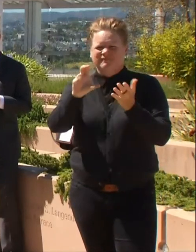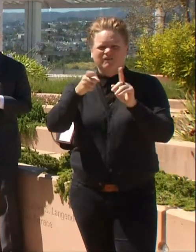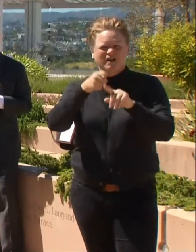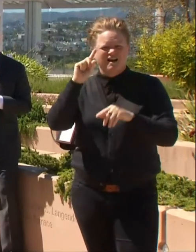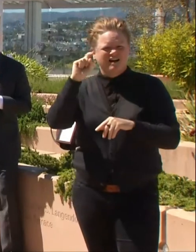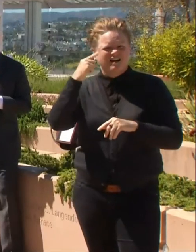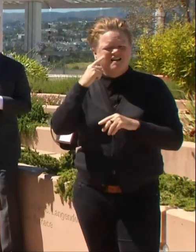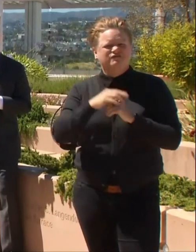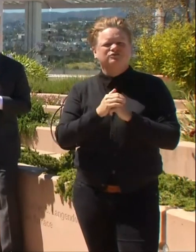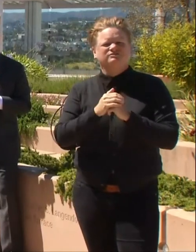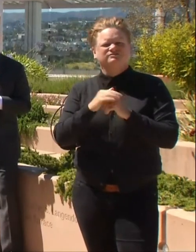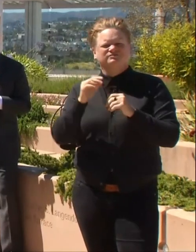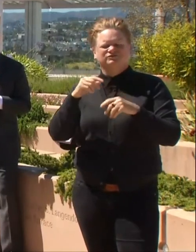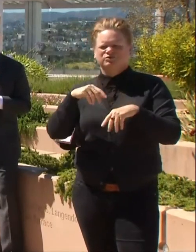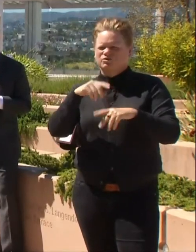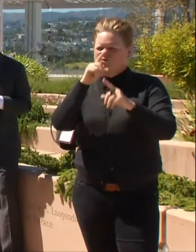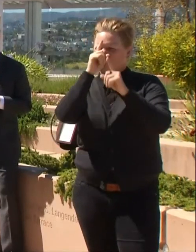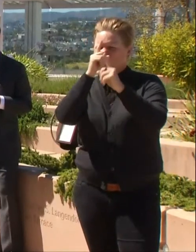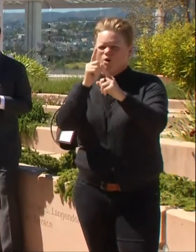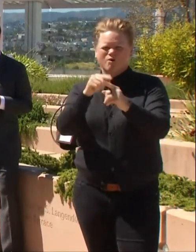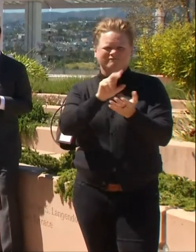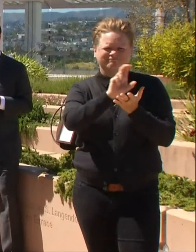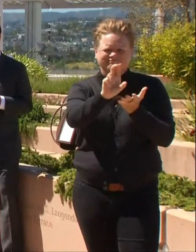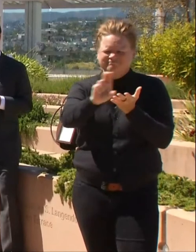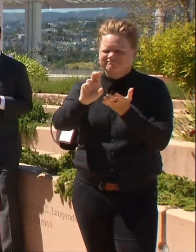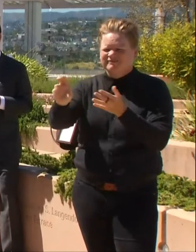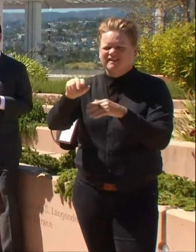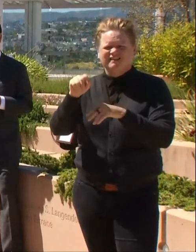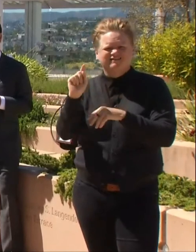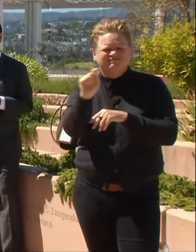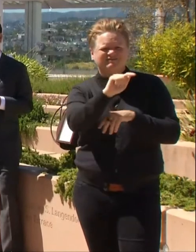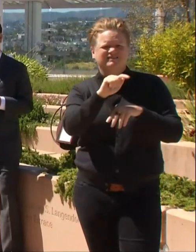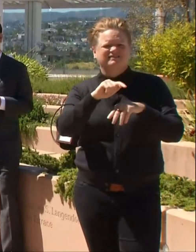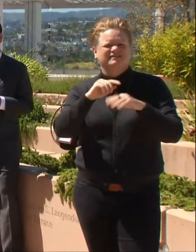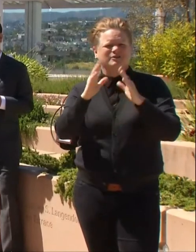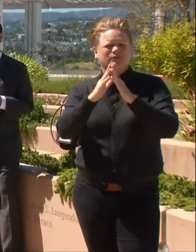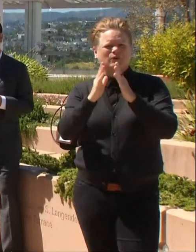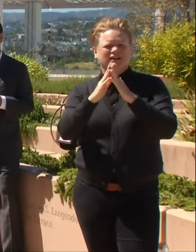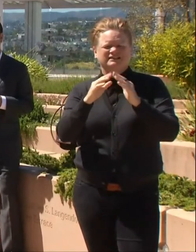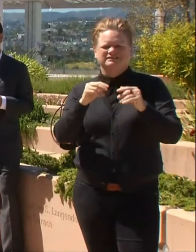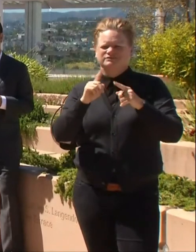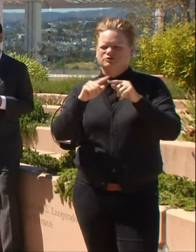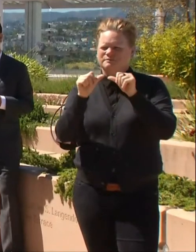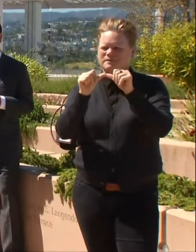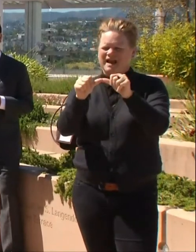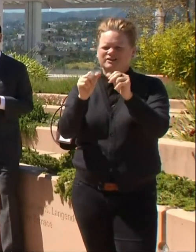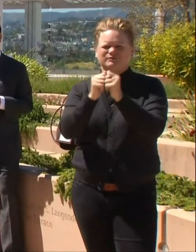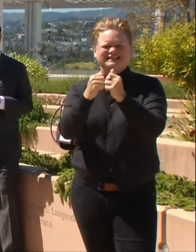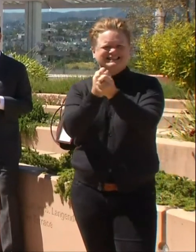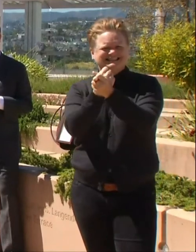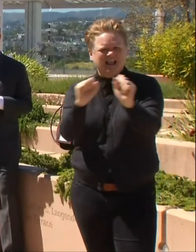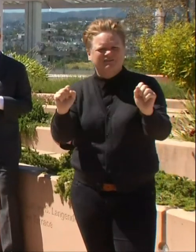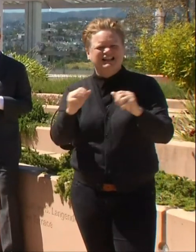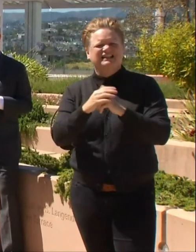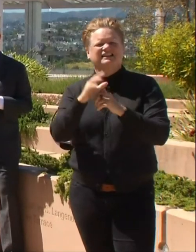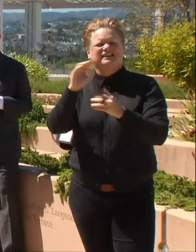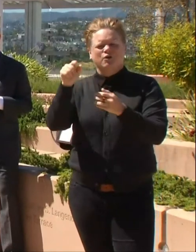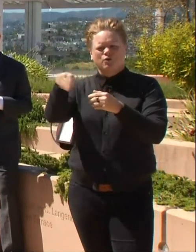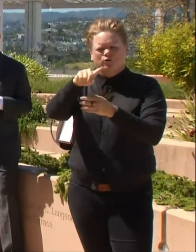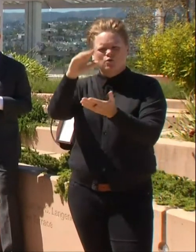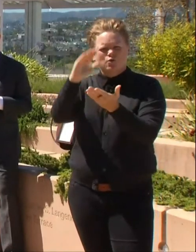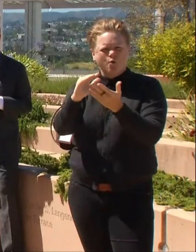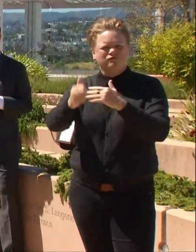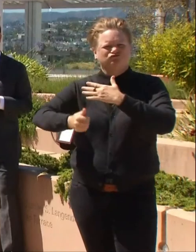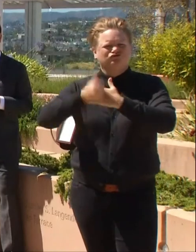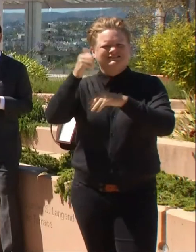risk to intervene and prevent violence before it happens. It saves so many lives in our communities when we invest in